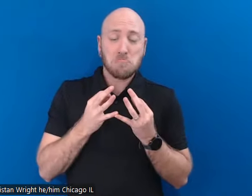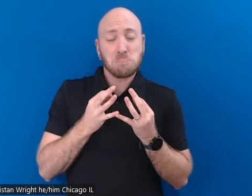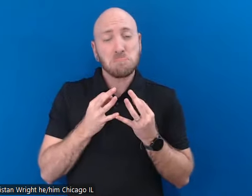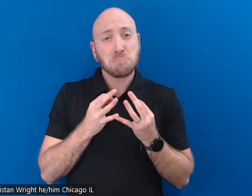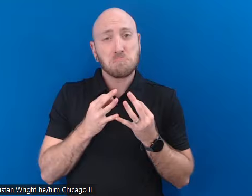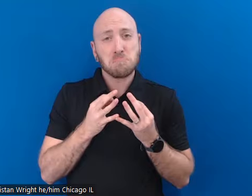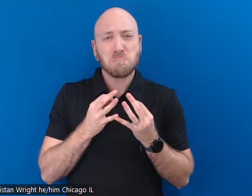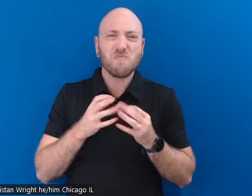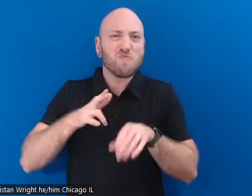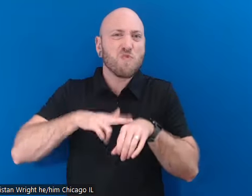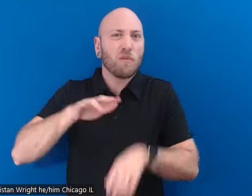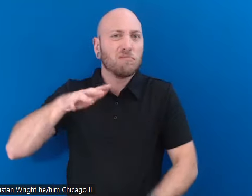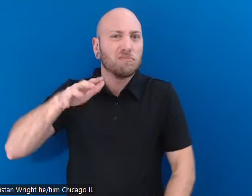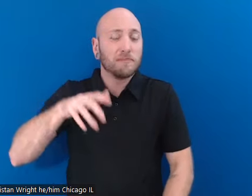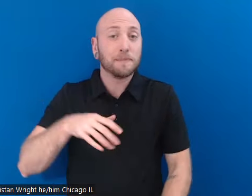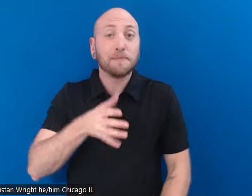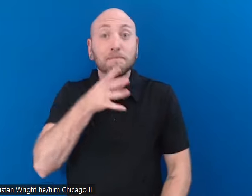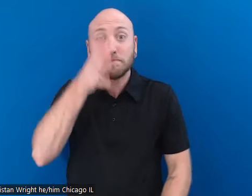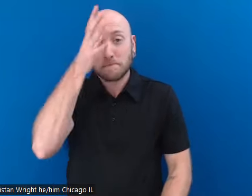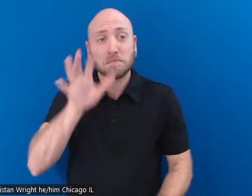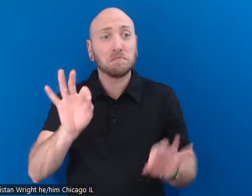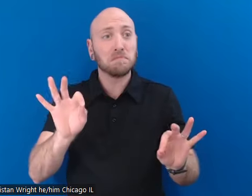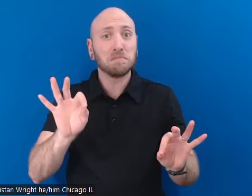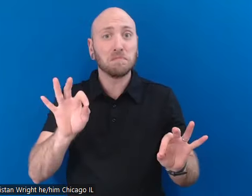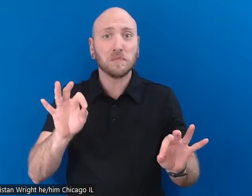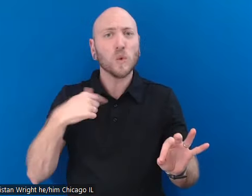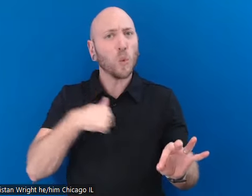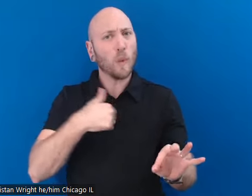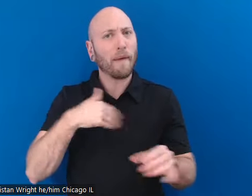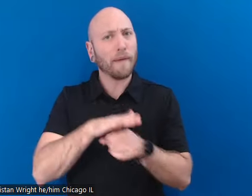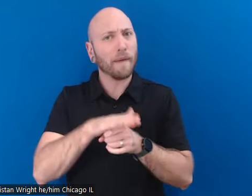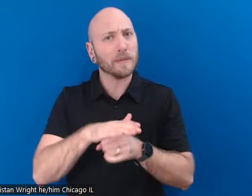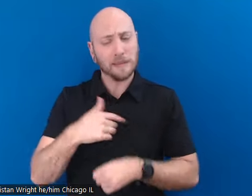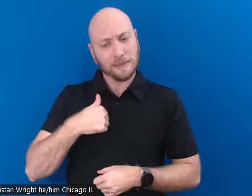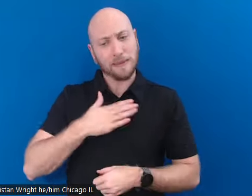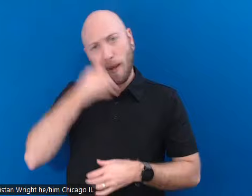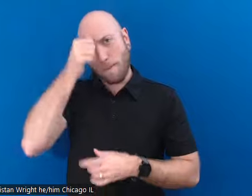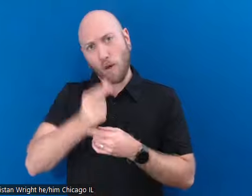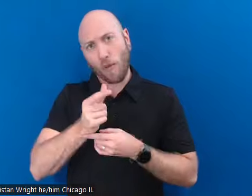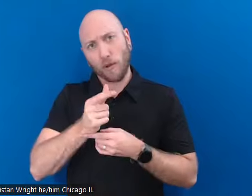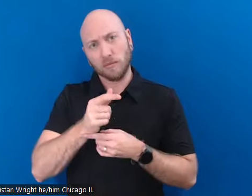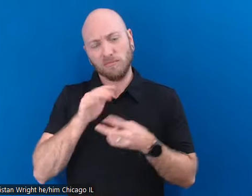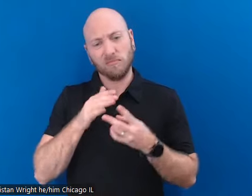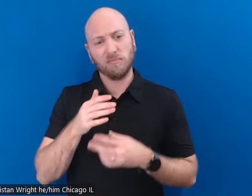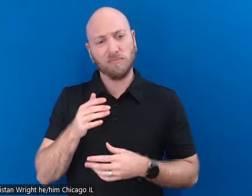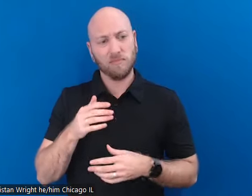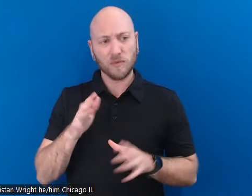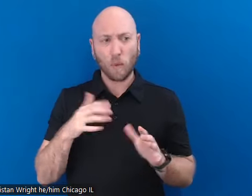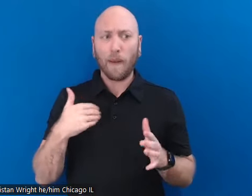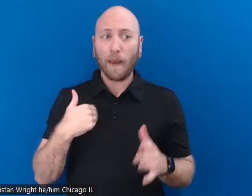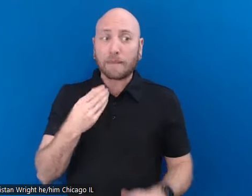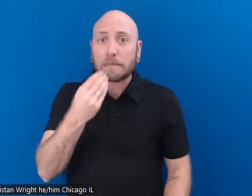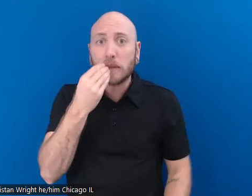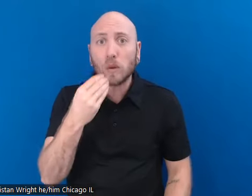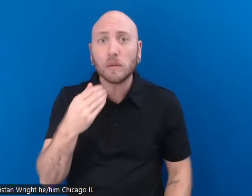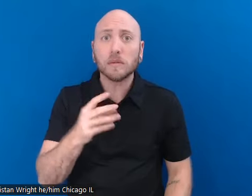My parents did a really, really good job providing for my brother and I. We had food, water, shelter, all the things